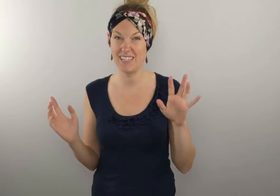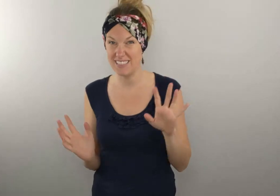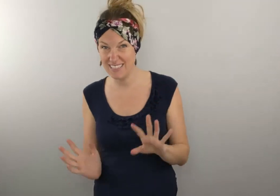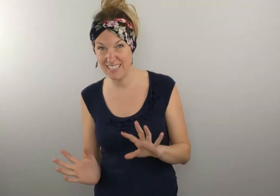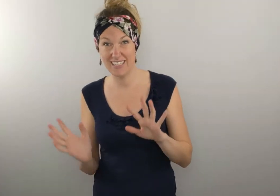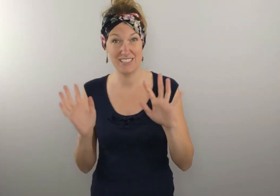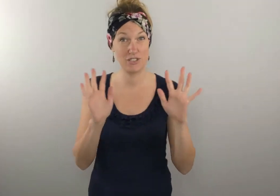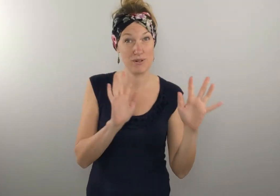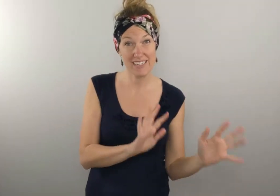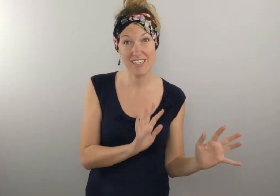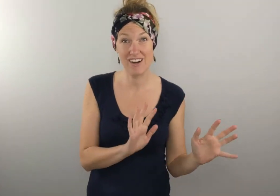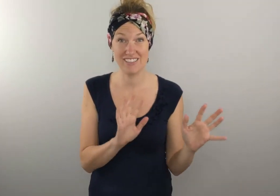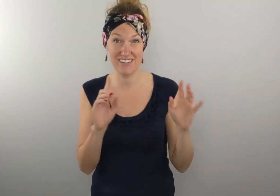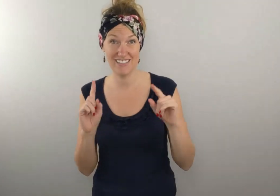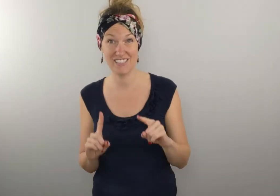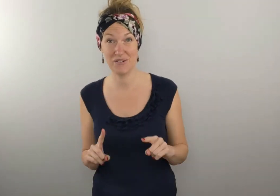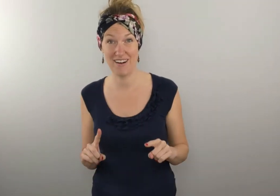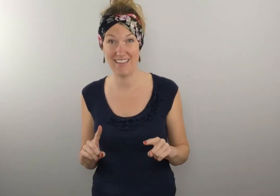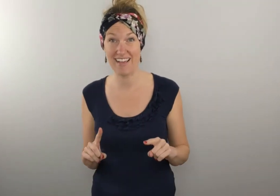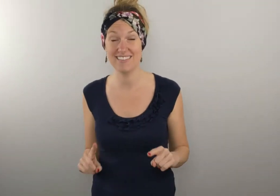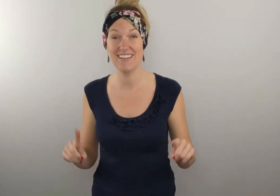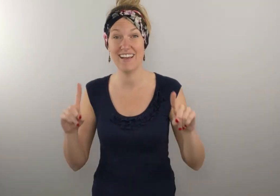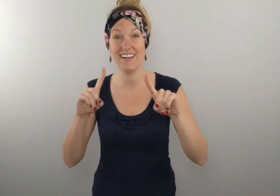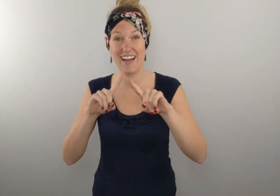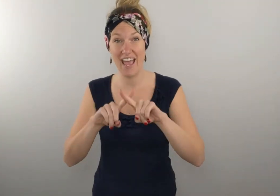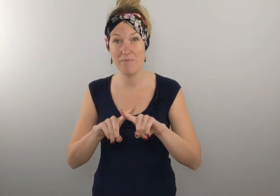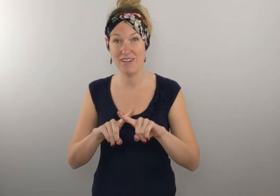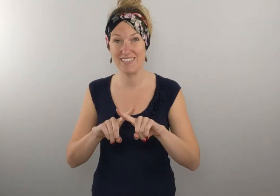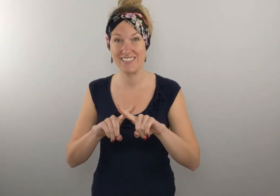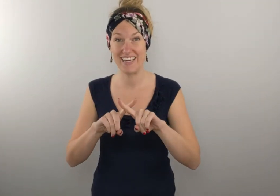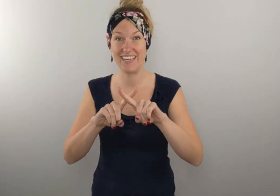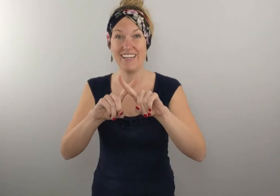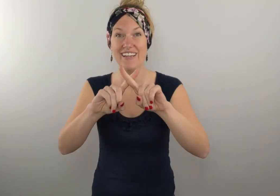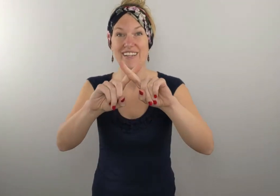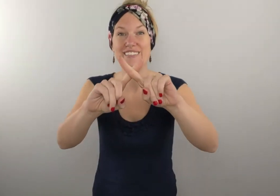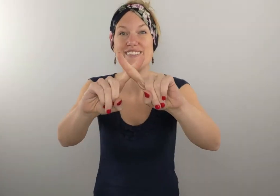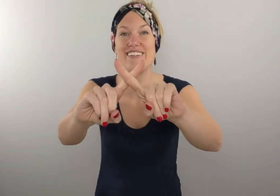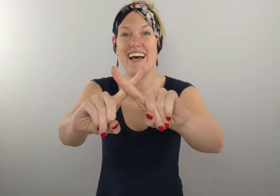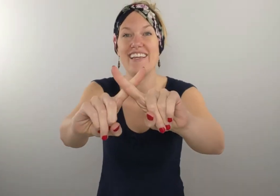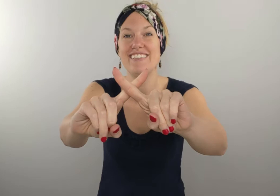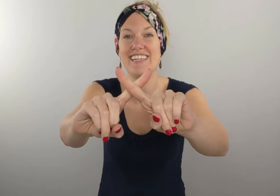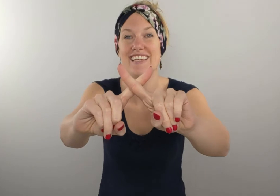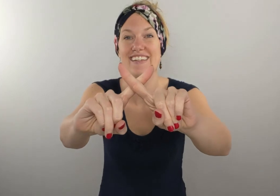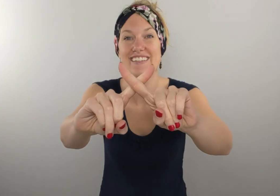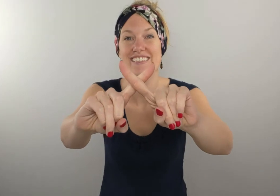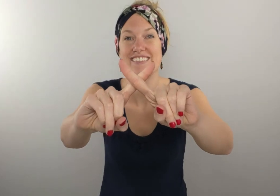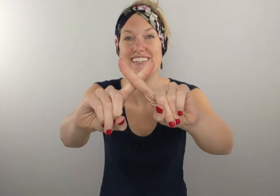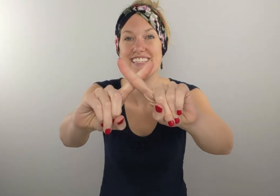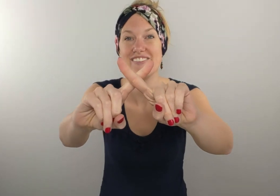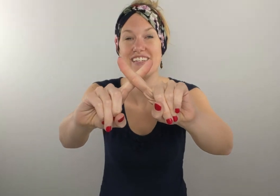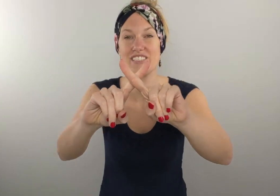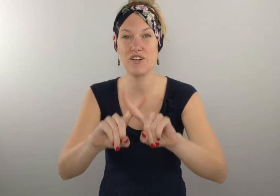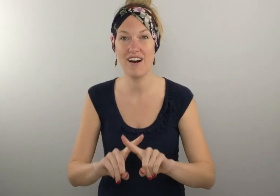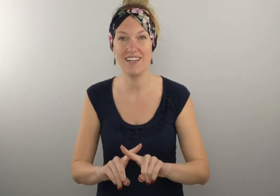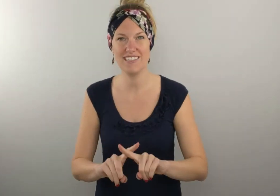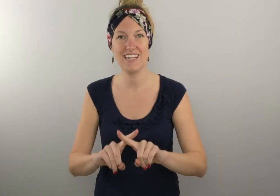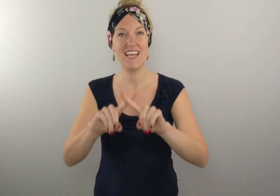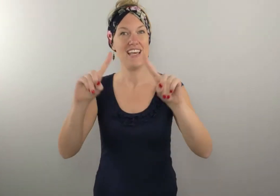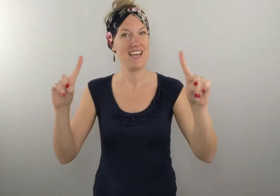it's in direct contrast to our last line, I am going to sign it. So for that, you take your 2 index fingers crossed